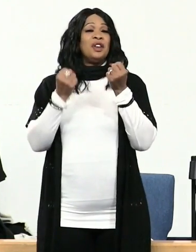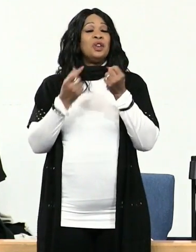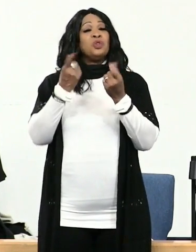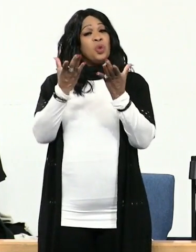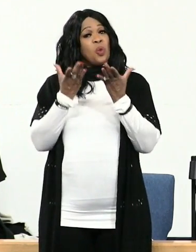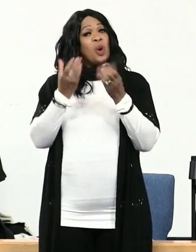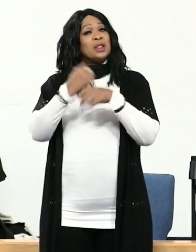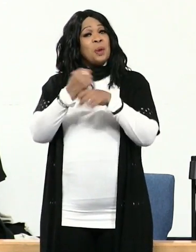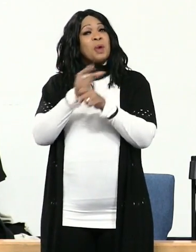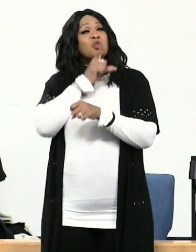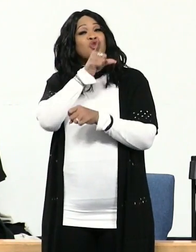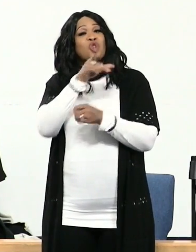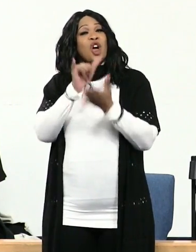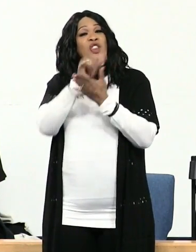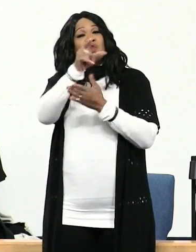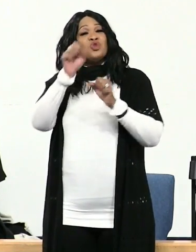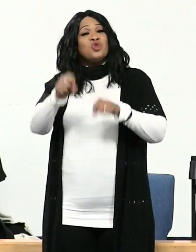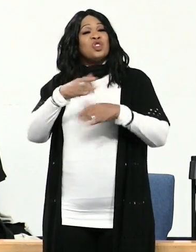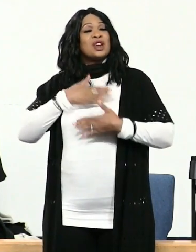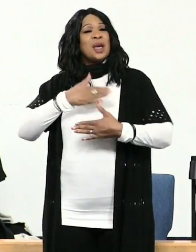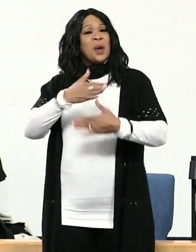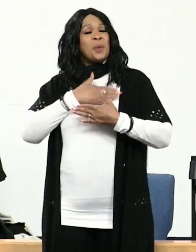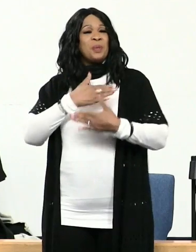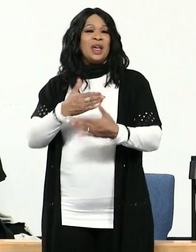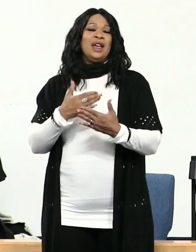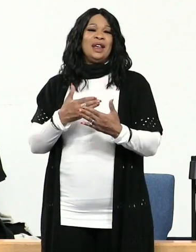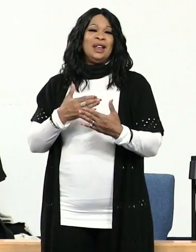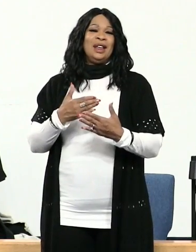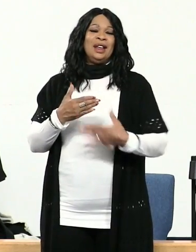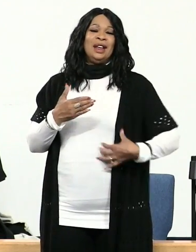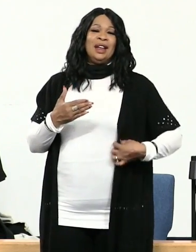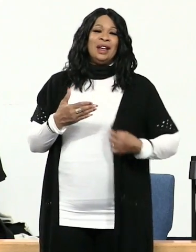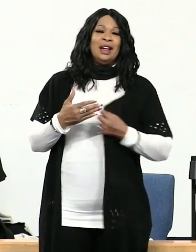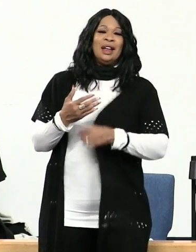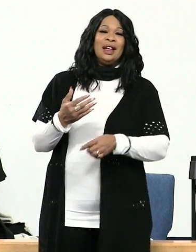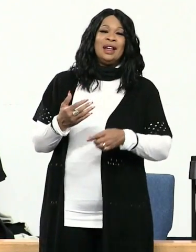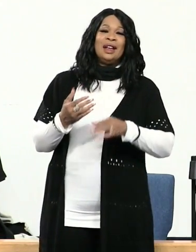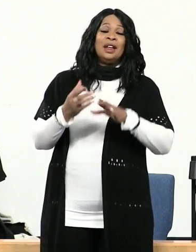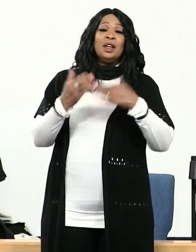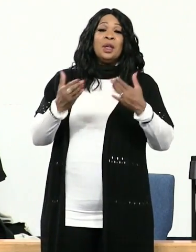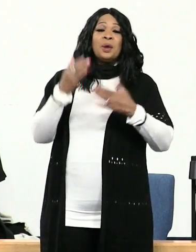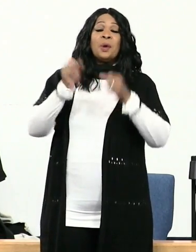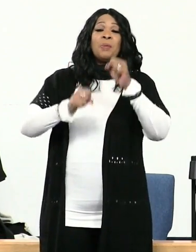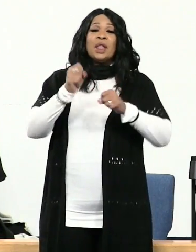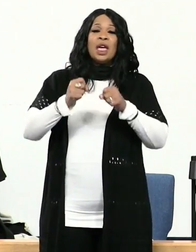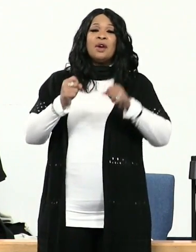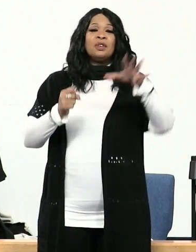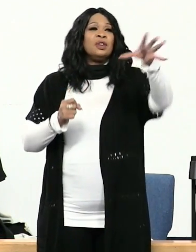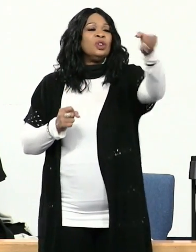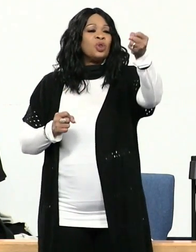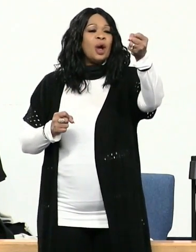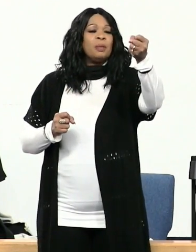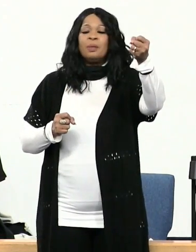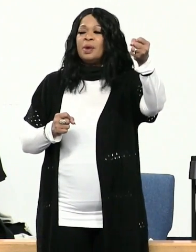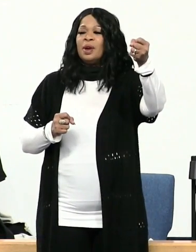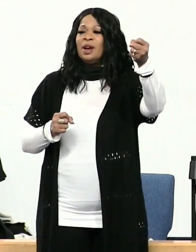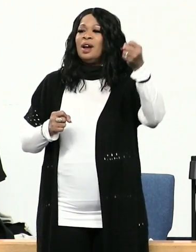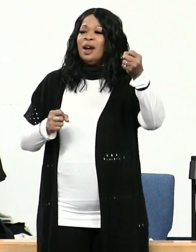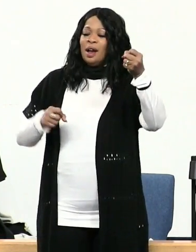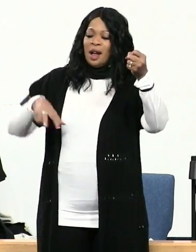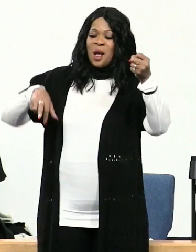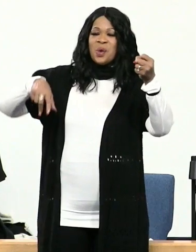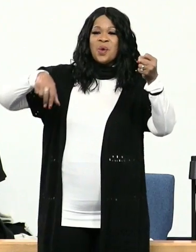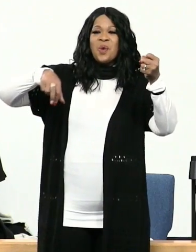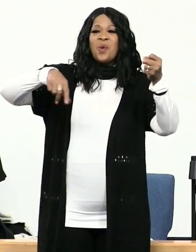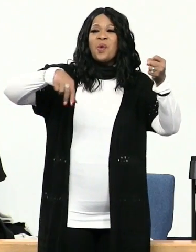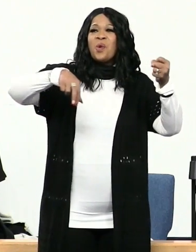can breathe. Mobility is a big deal. Being able to grab something with your hands, walk down the